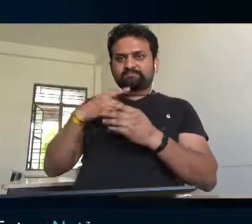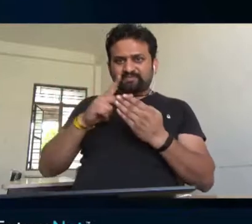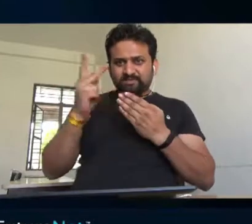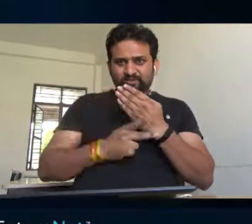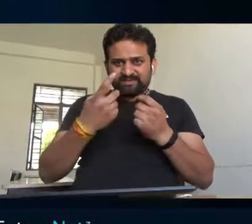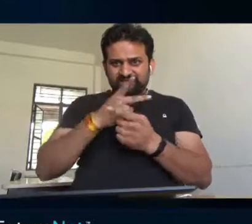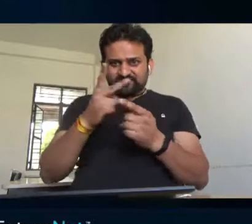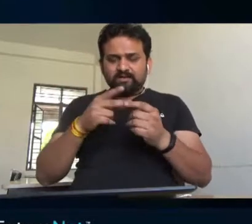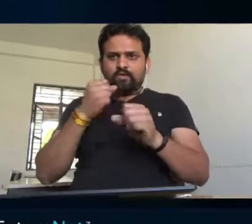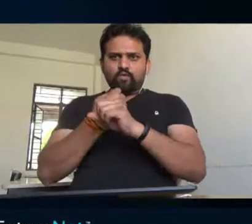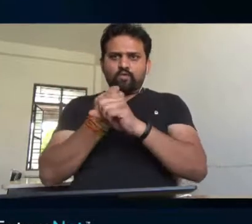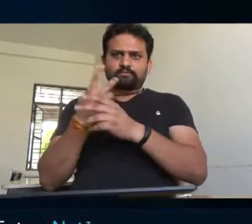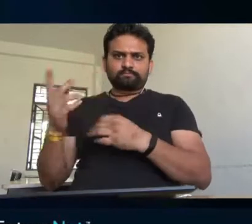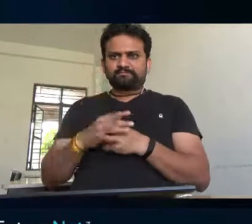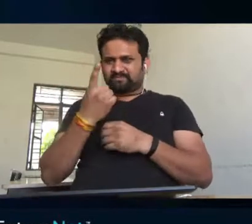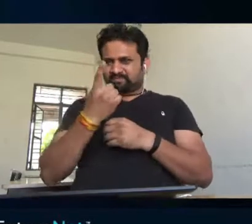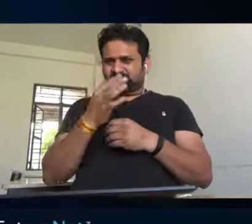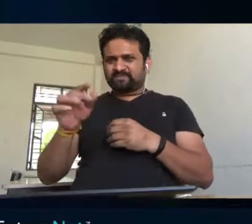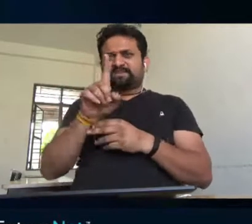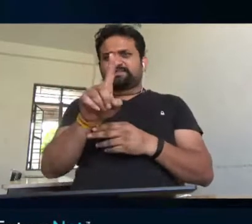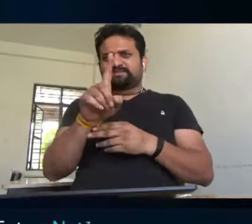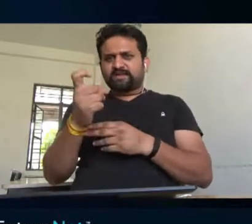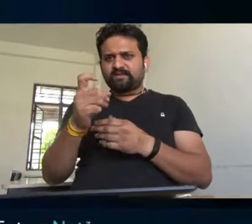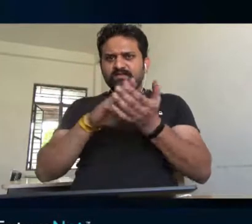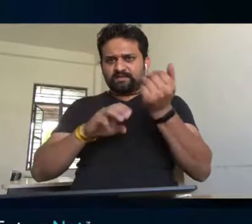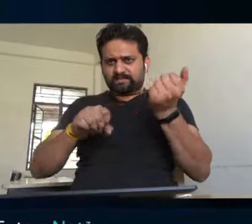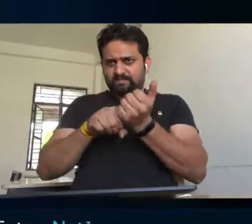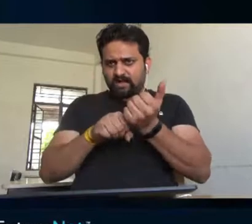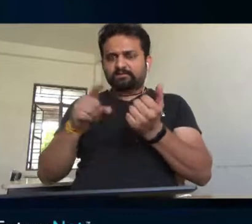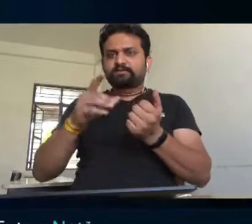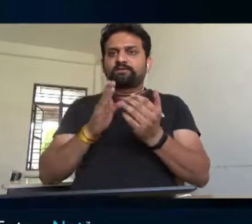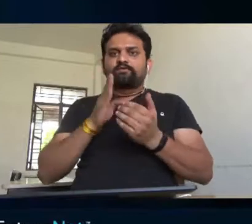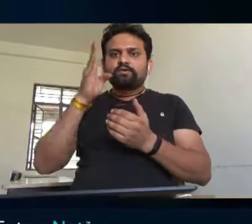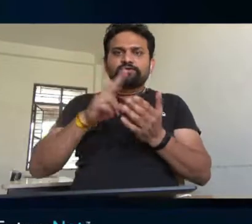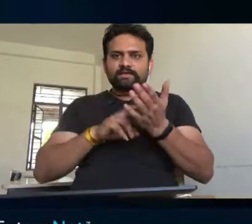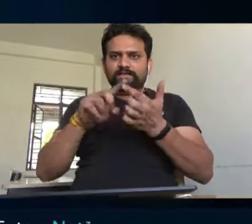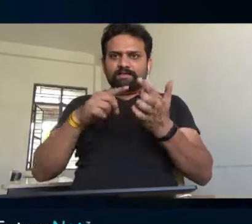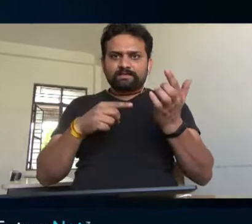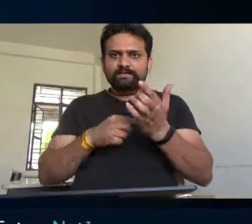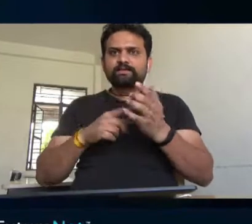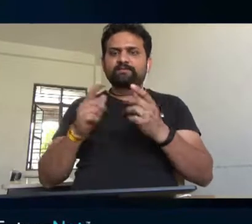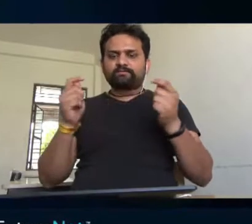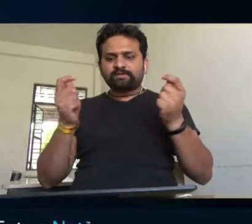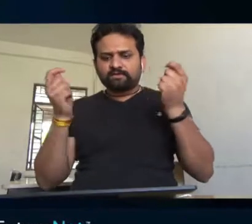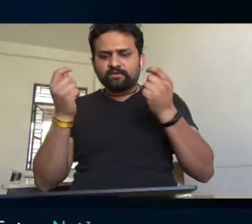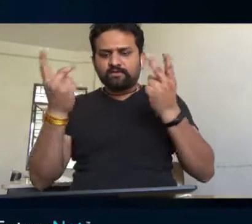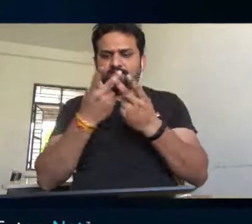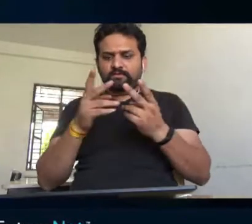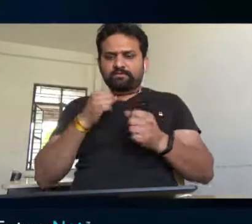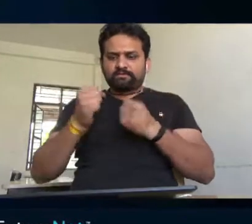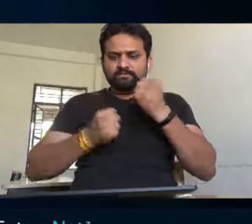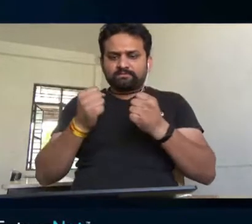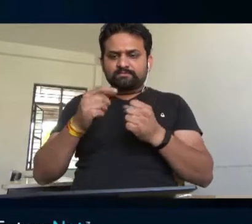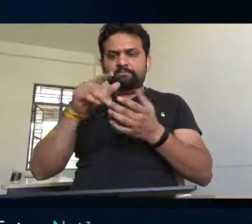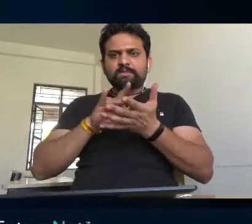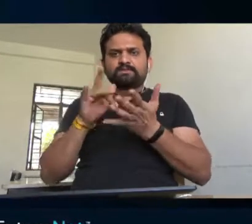so successful, yeah. And he is now one of these main guys in FutureNet Sports, and I will share with you two of